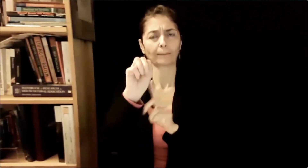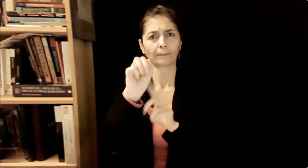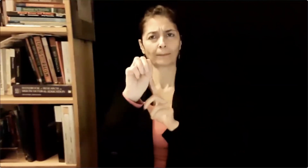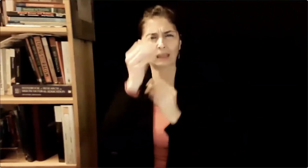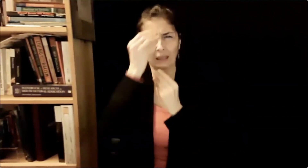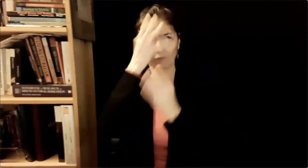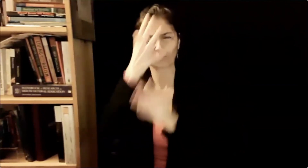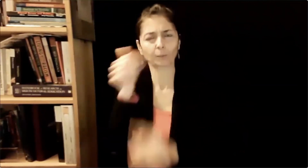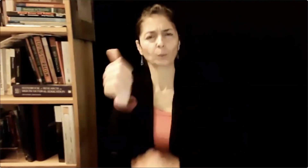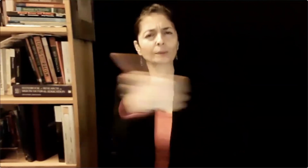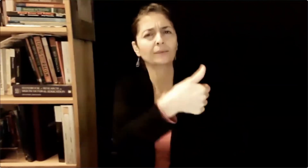Inform yourselves.